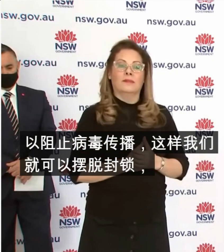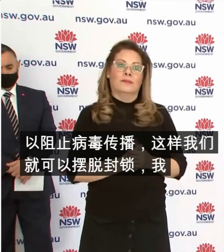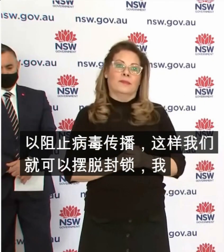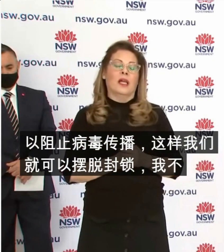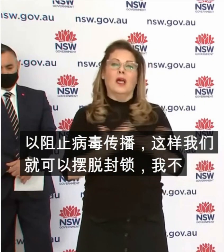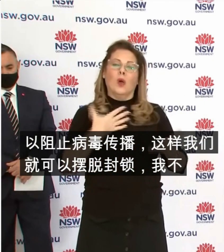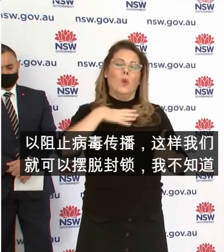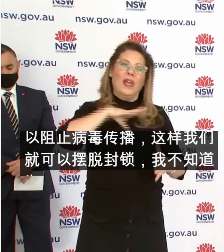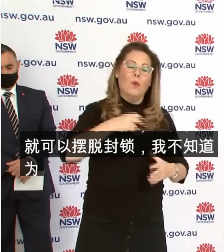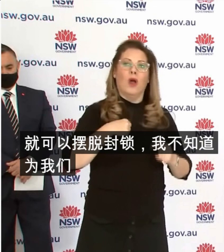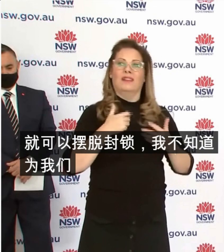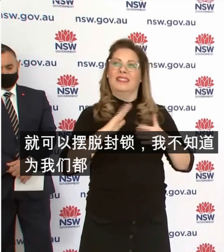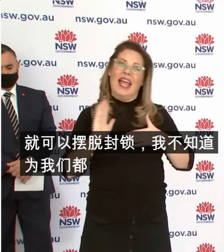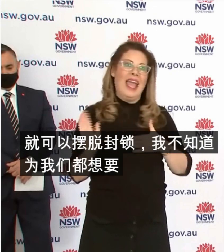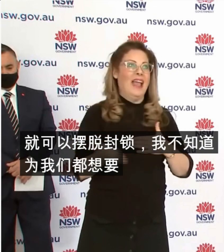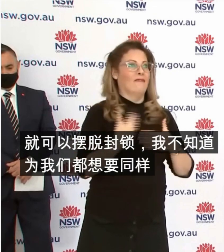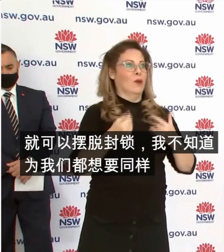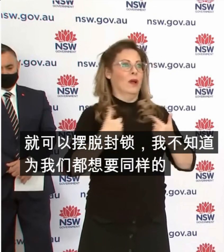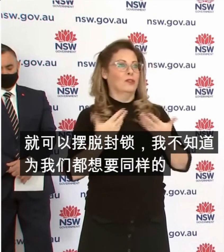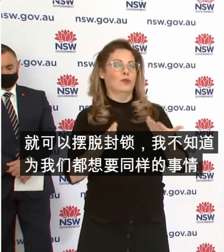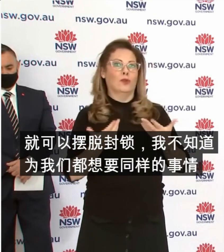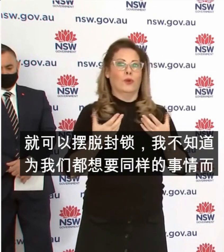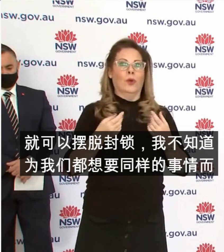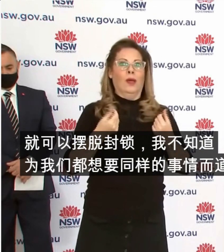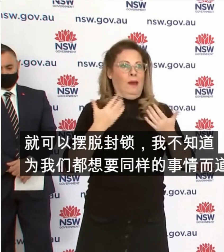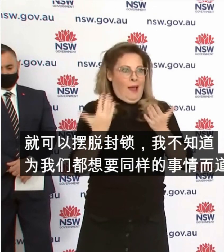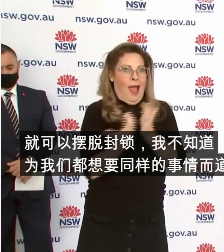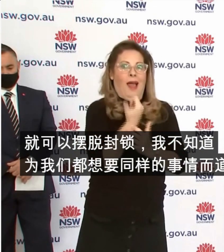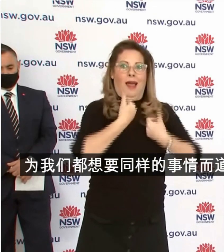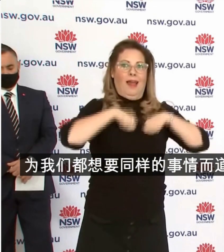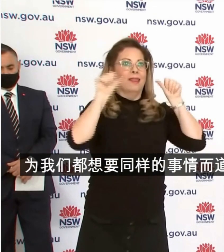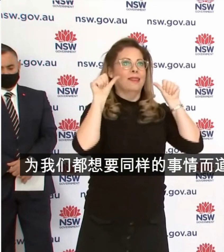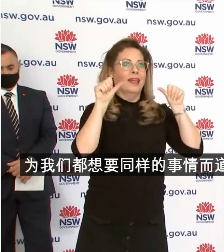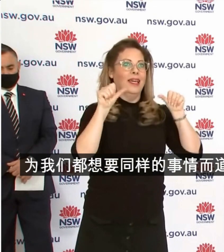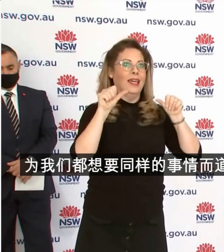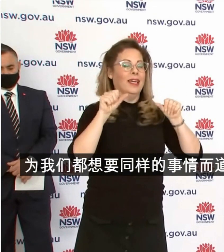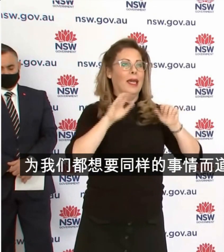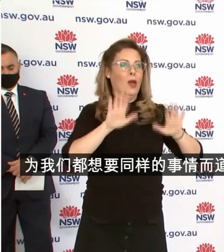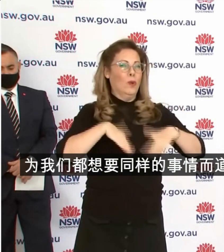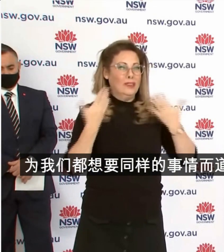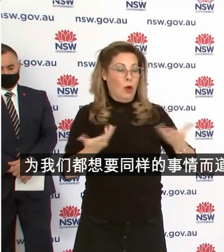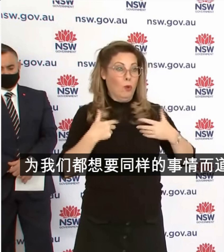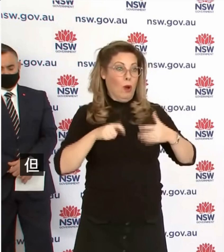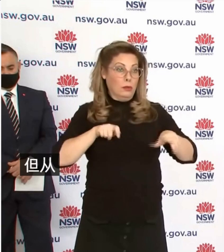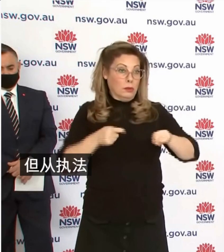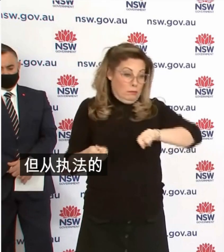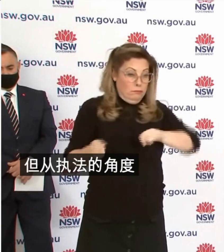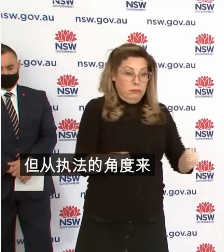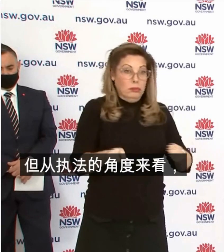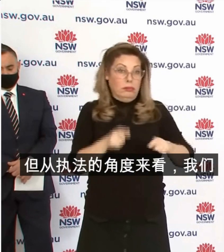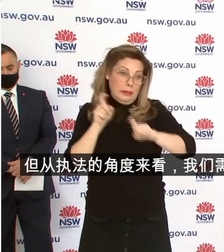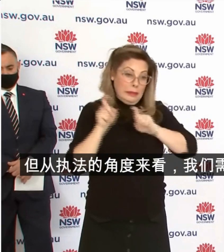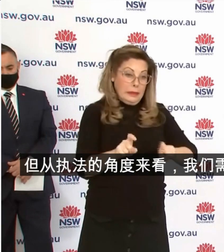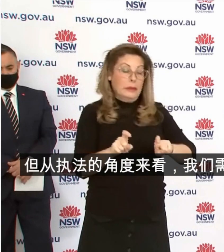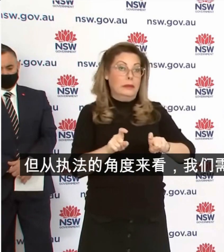of lockdown. I don't apologise for that. We all want the same thing, but we need a circuit breaker from a law